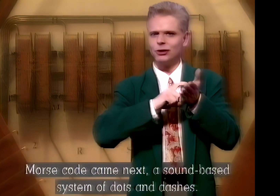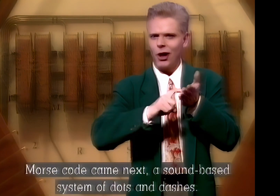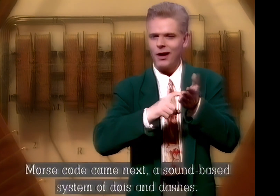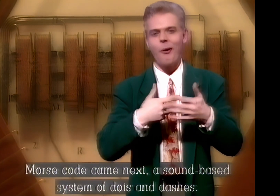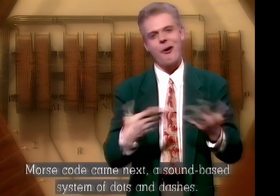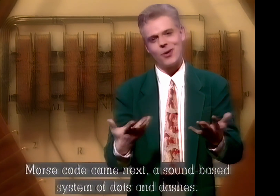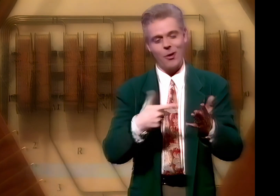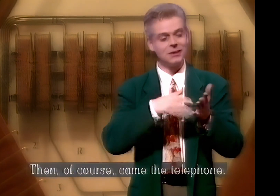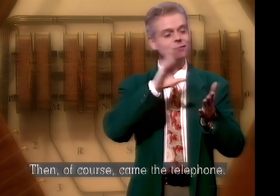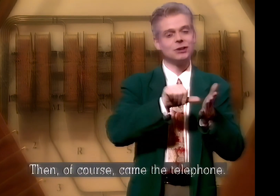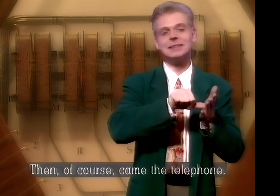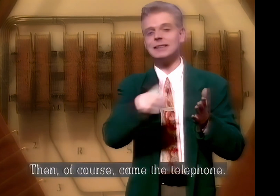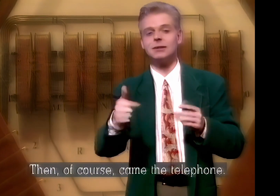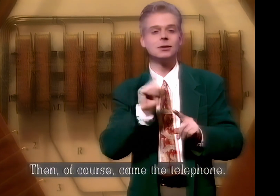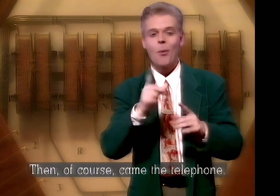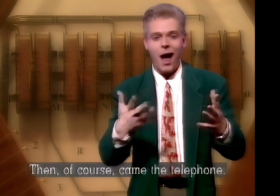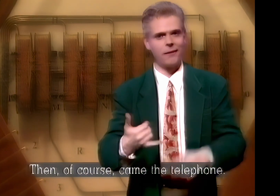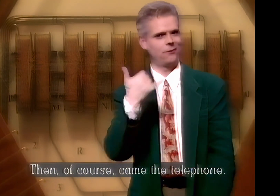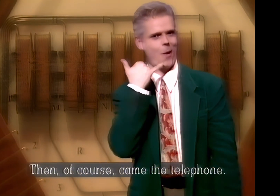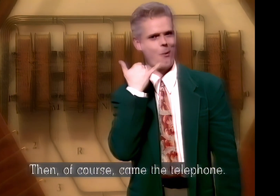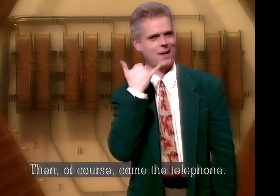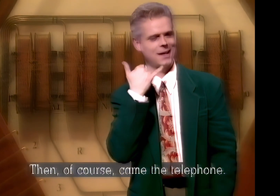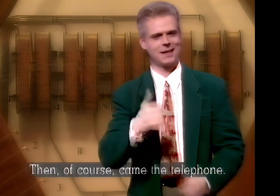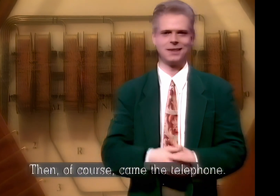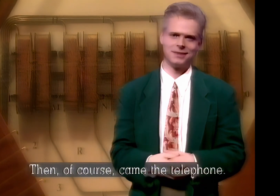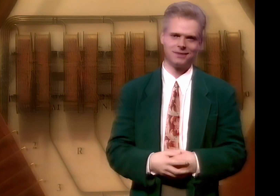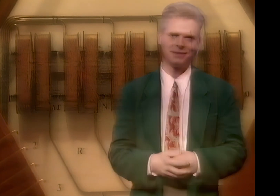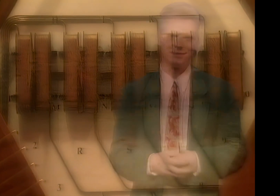dashes. And then, of course, came the telephone.